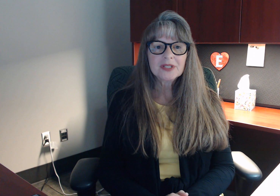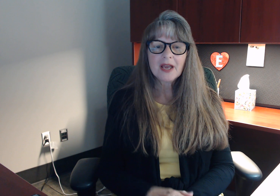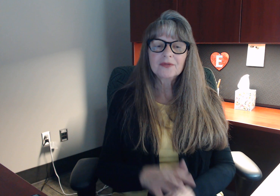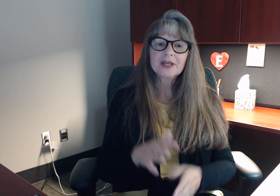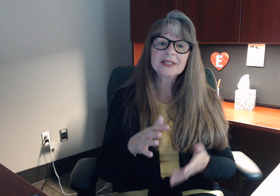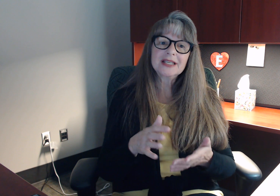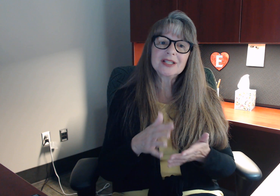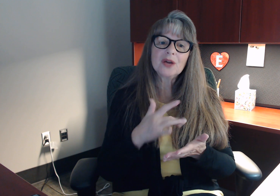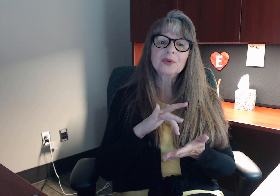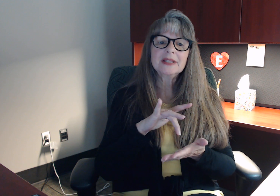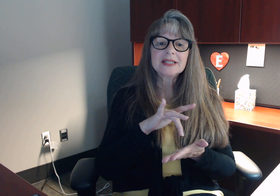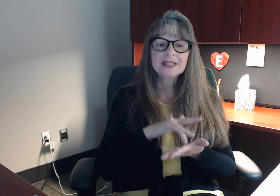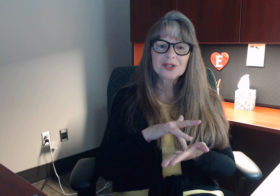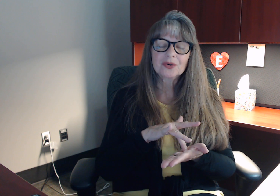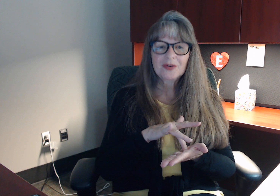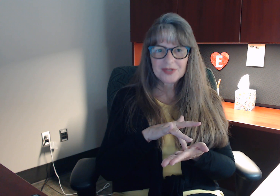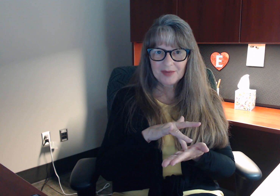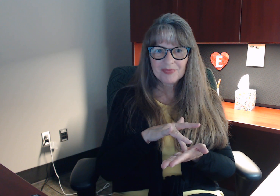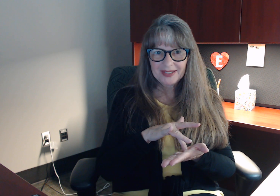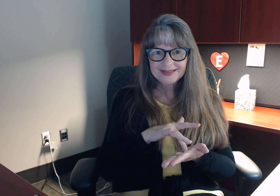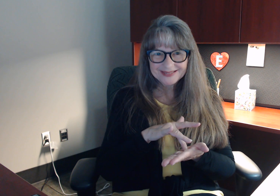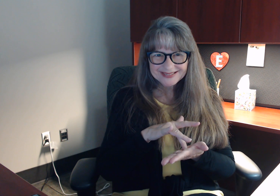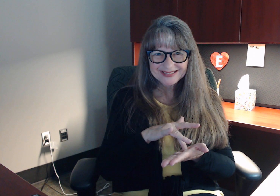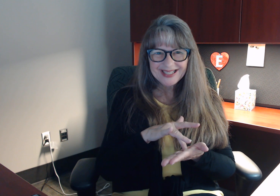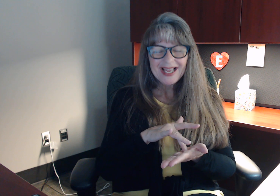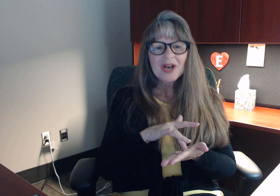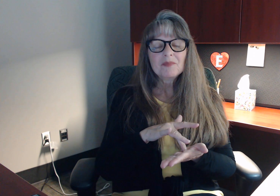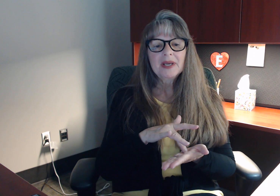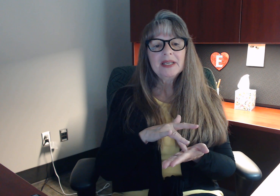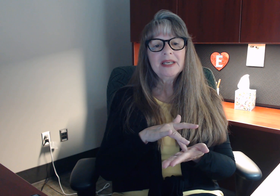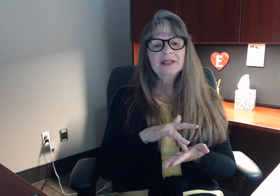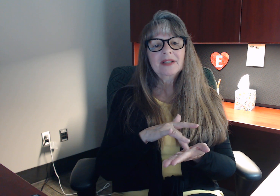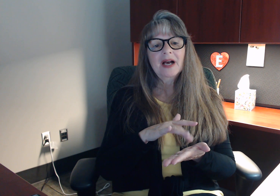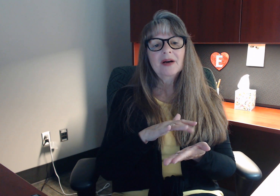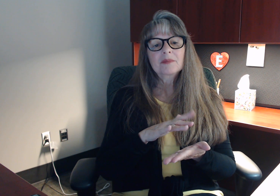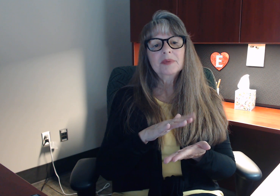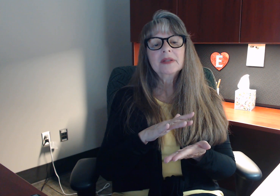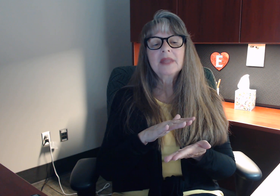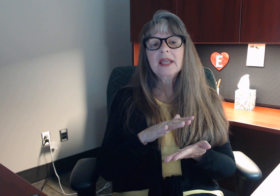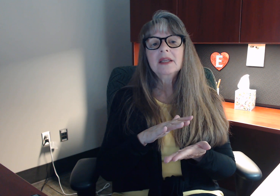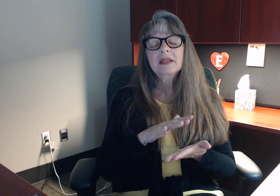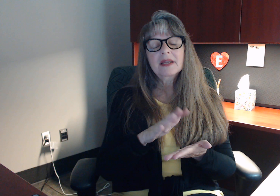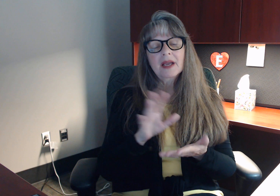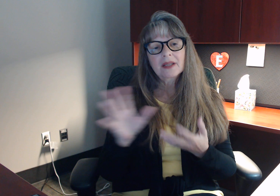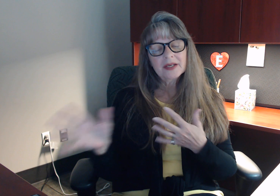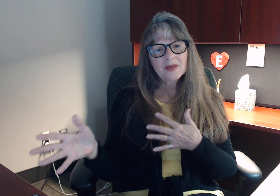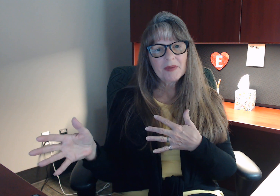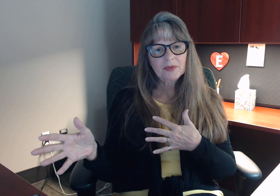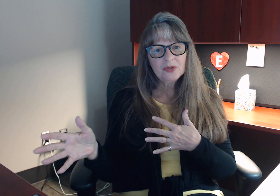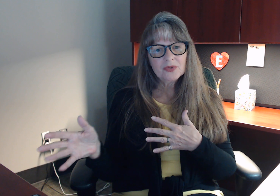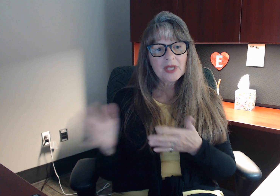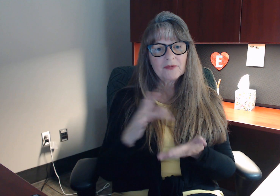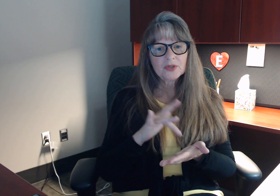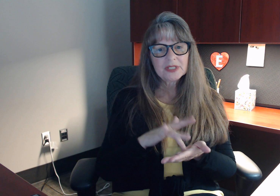deaf, because it's not really the center of something, but but a lot of deaf people use that for